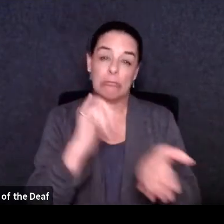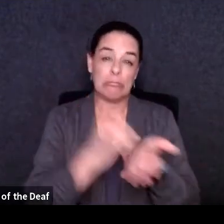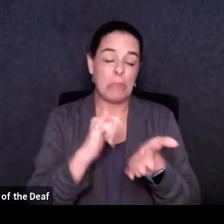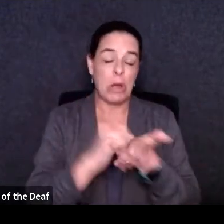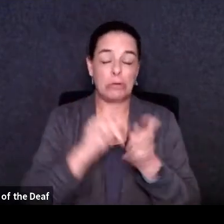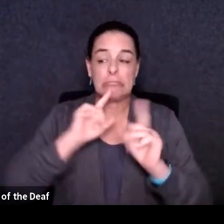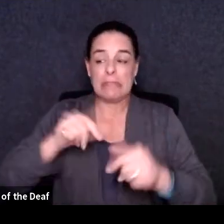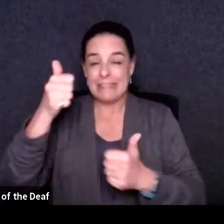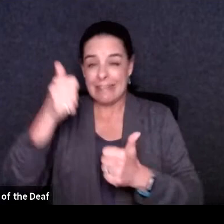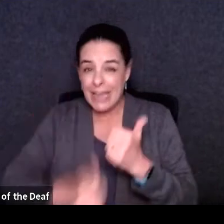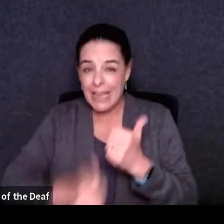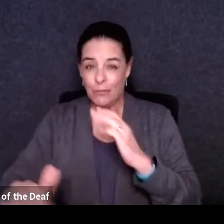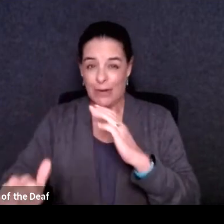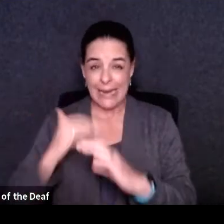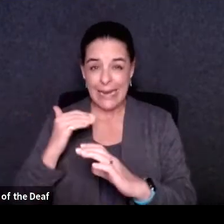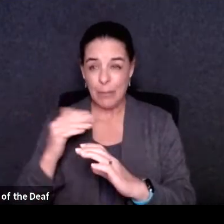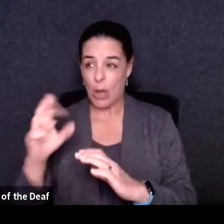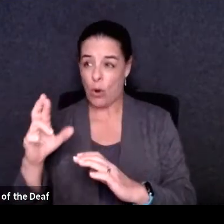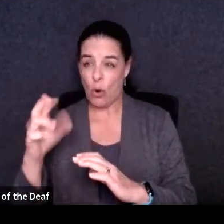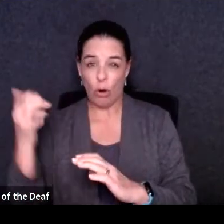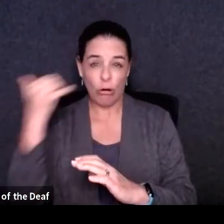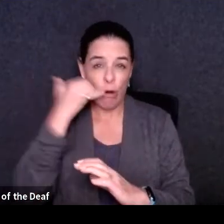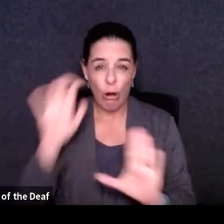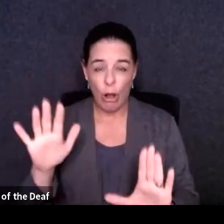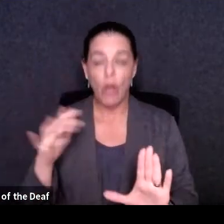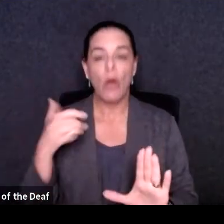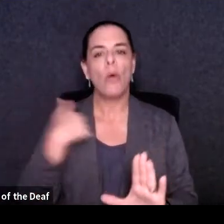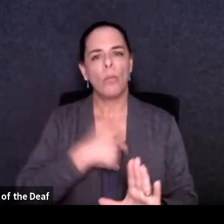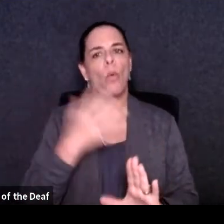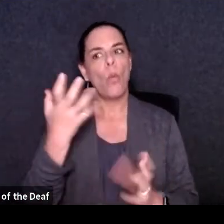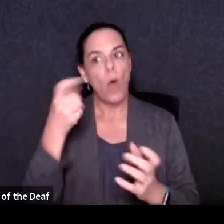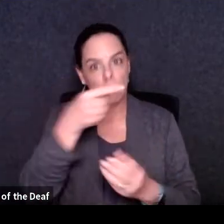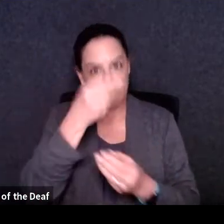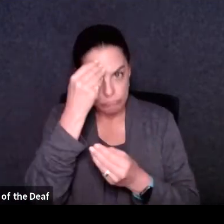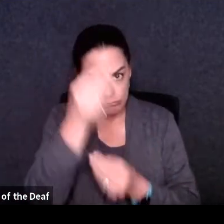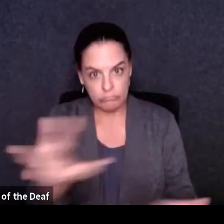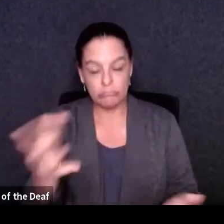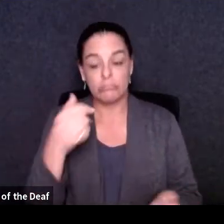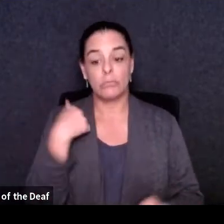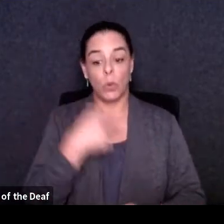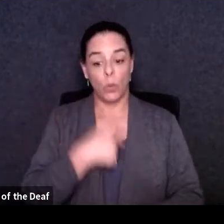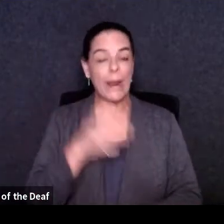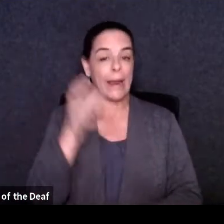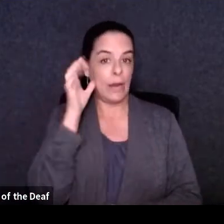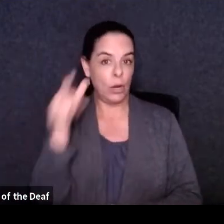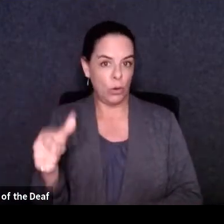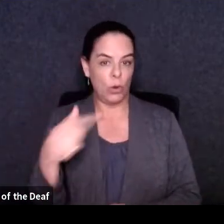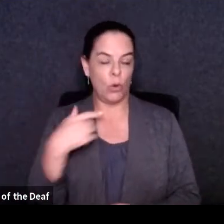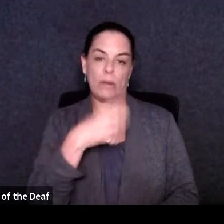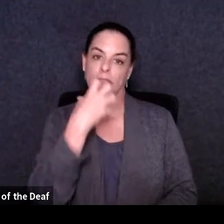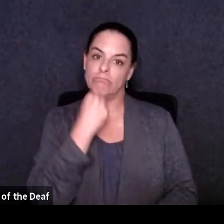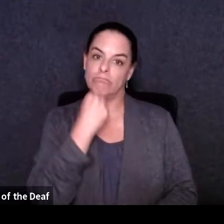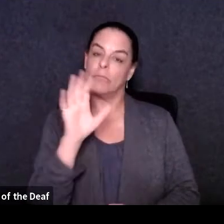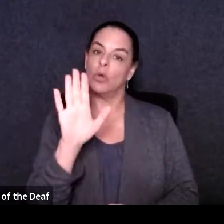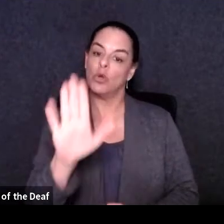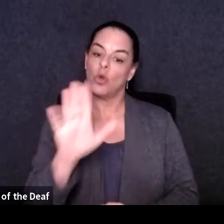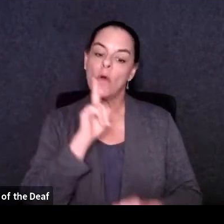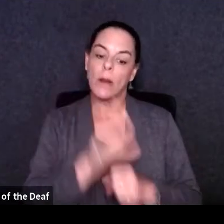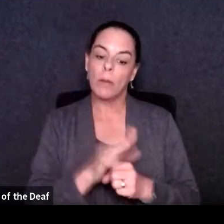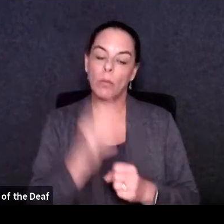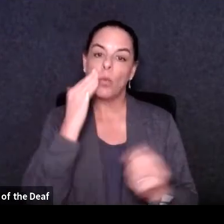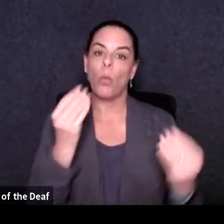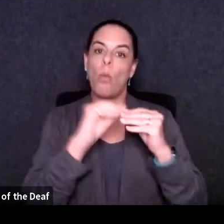receive, we want you to know that we hear you and value your commitment to learning more about this virus in an effort to increase